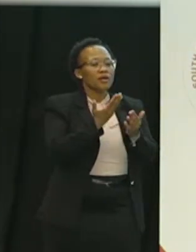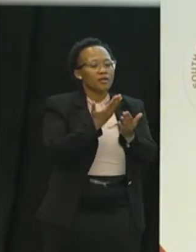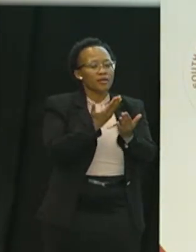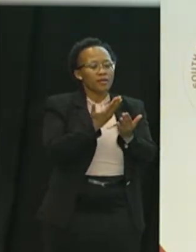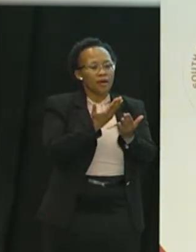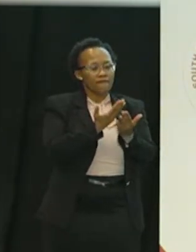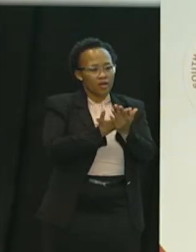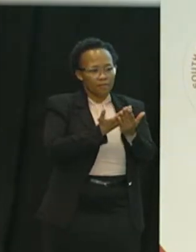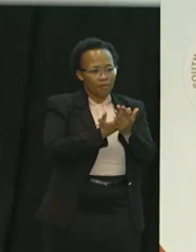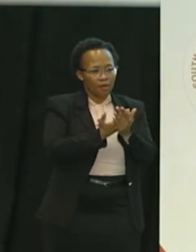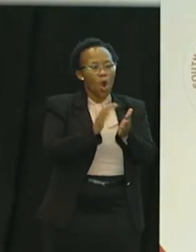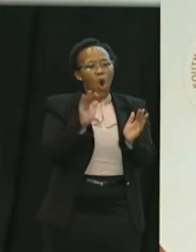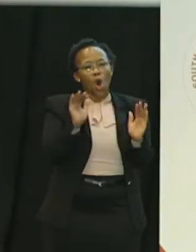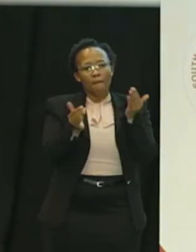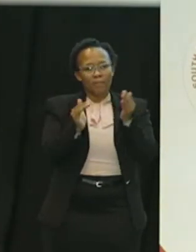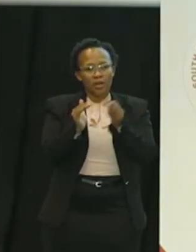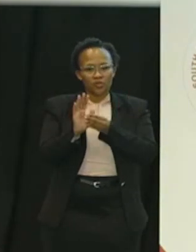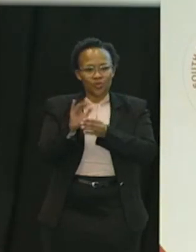facilities.